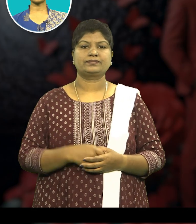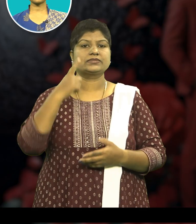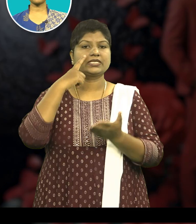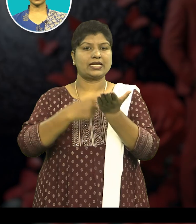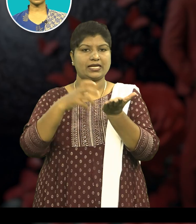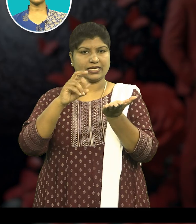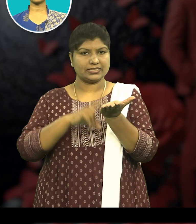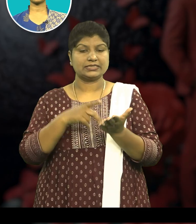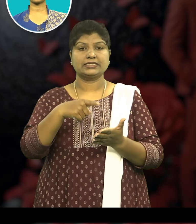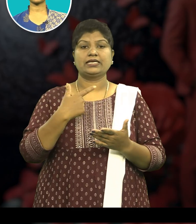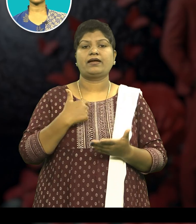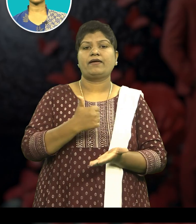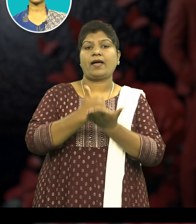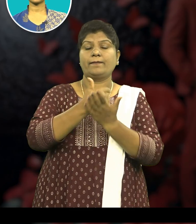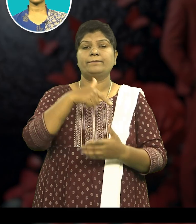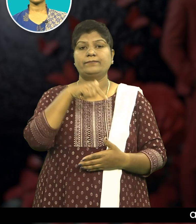Iron builds blood,